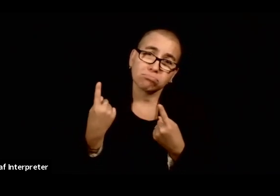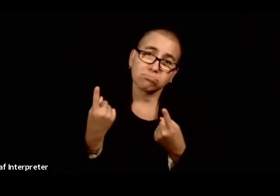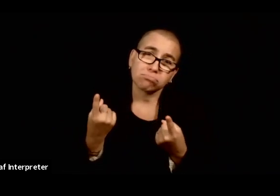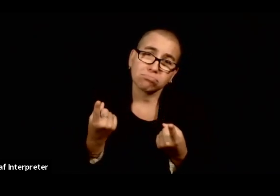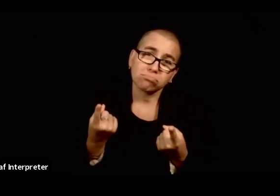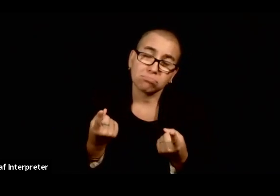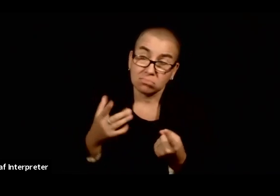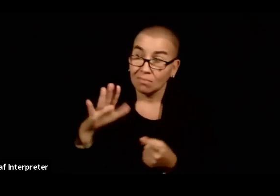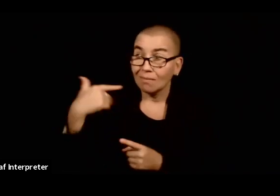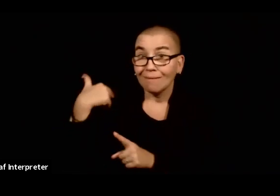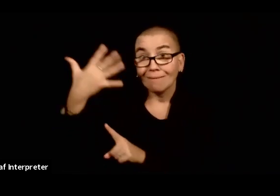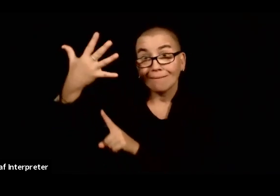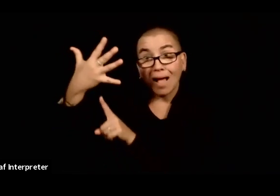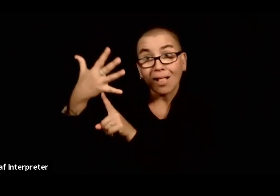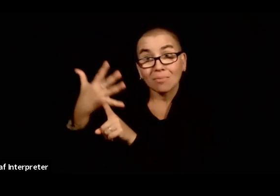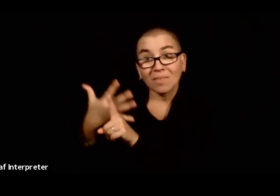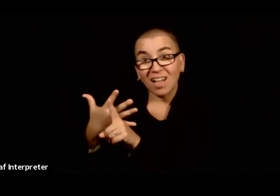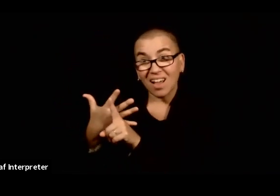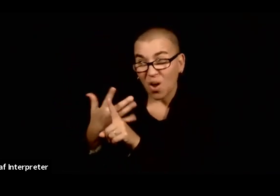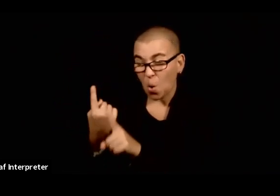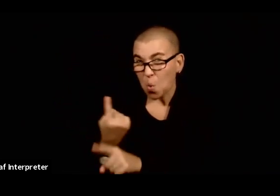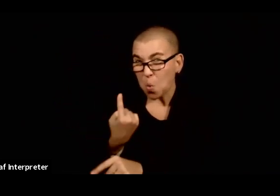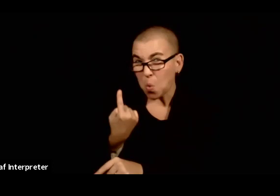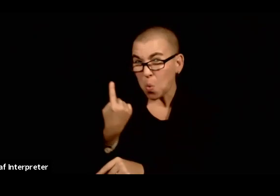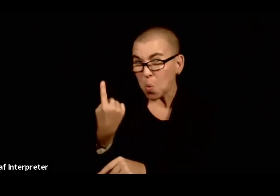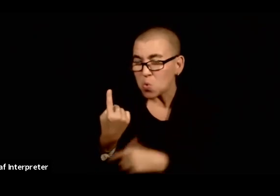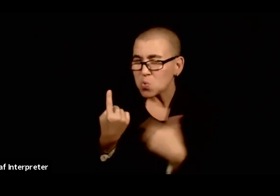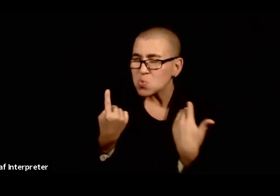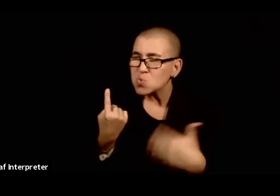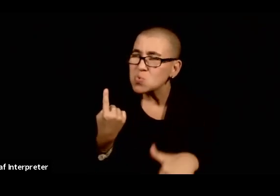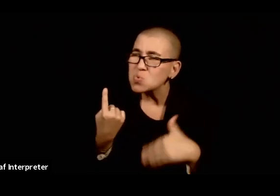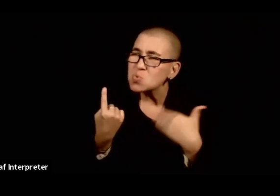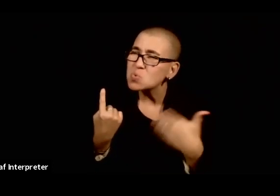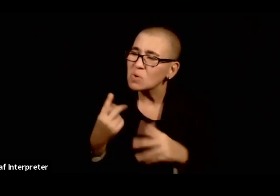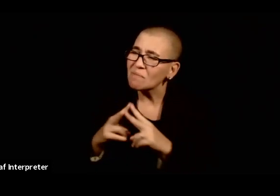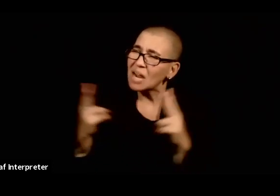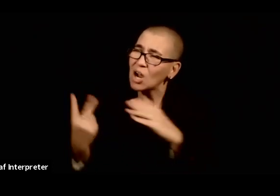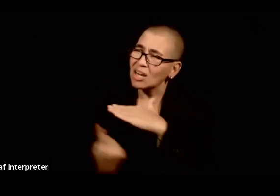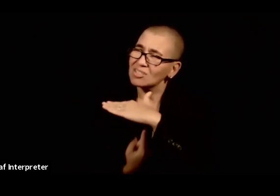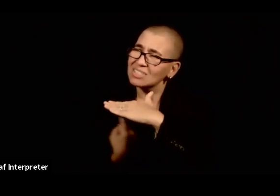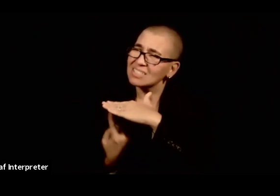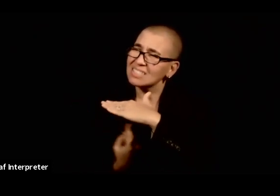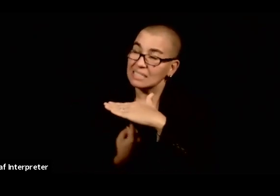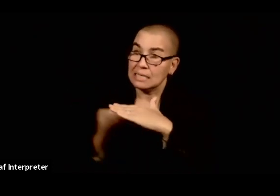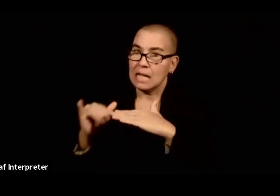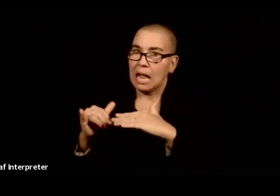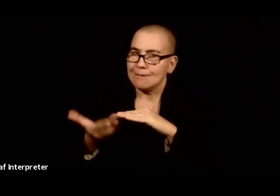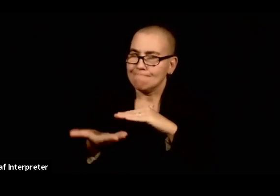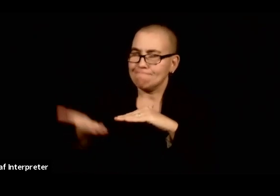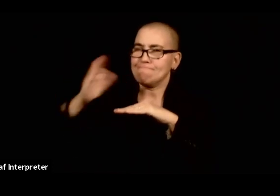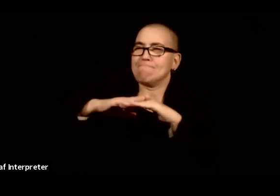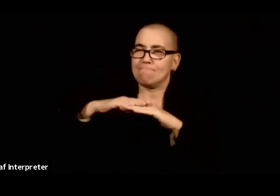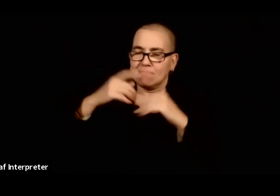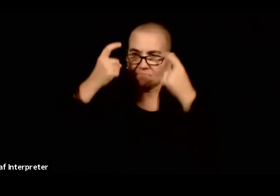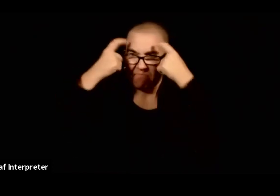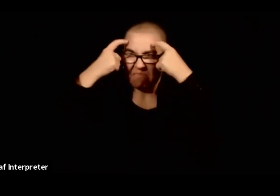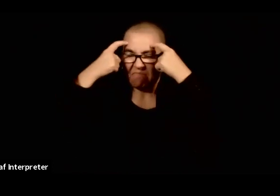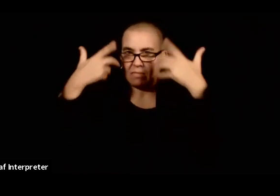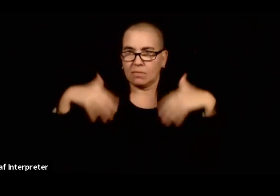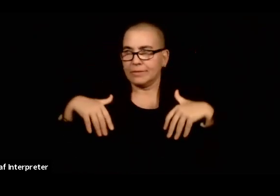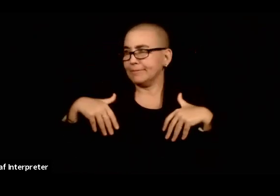Research has shown again and again how isolation increases mental and physical decline. Our office sees